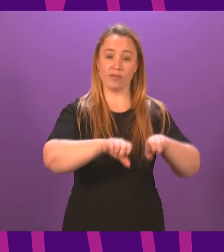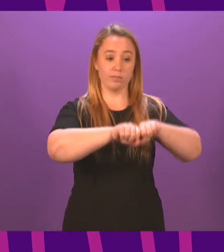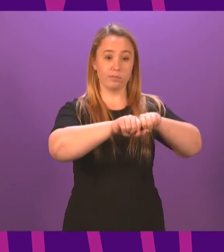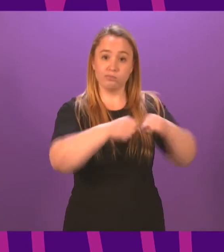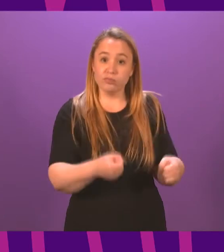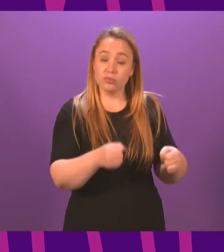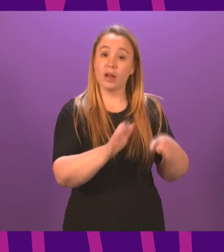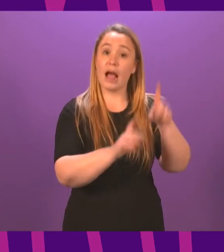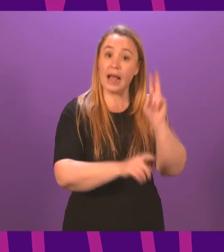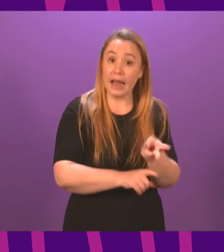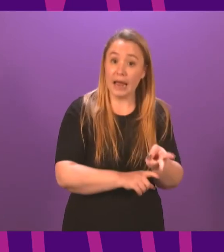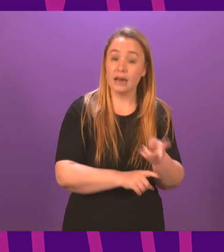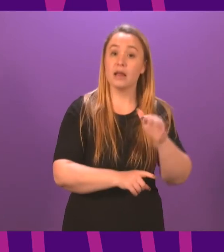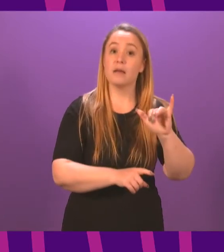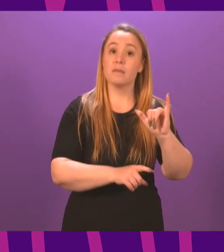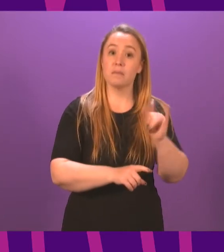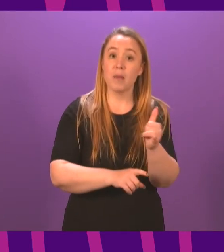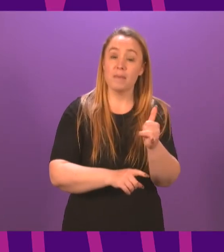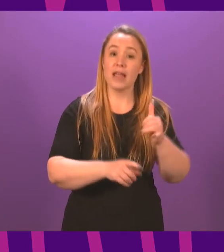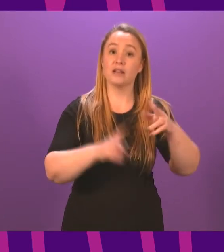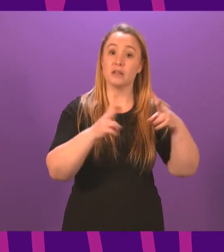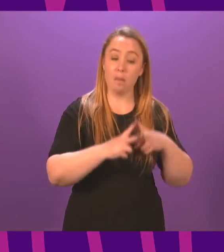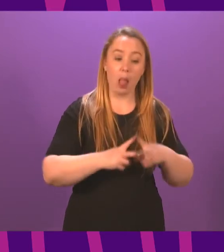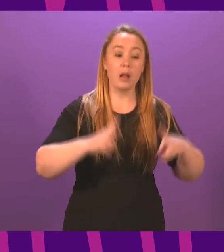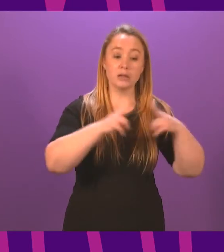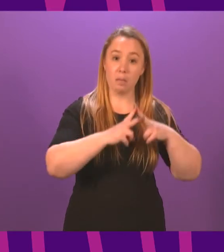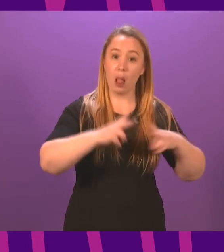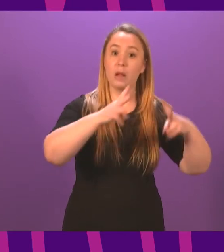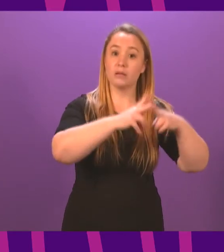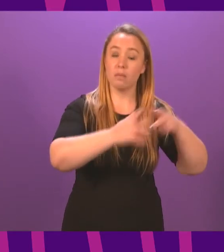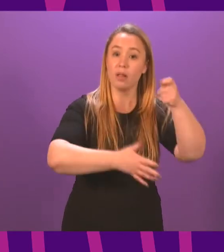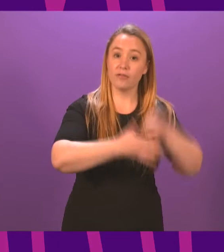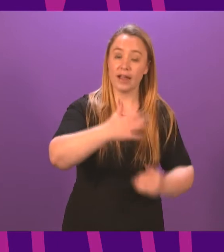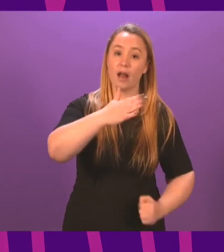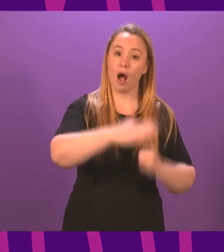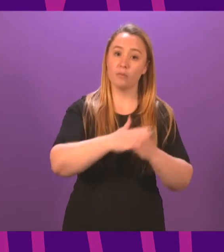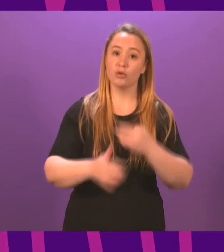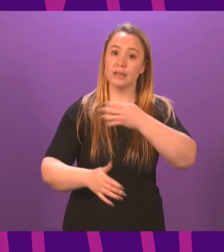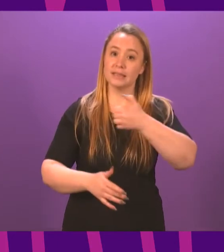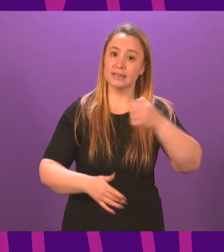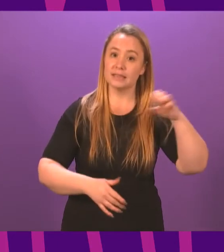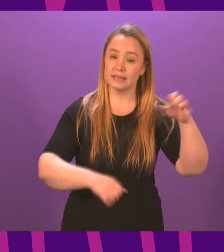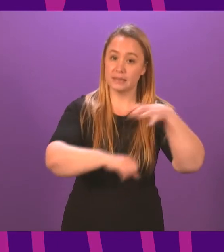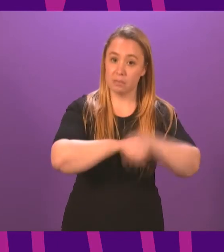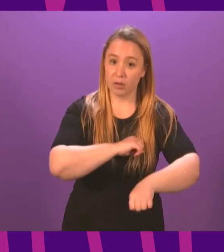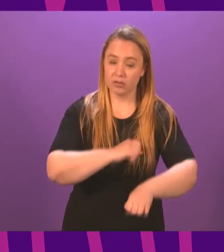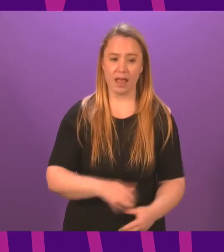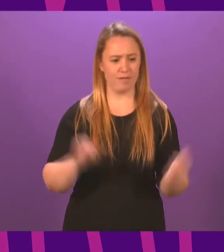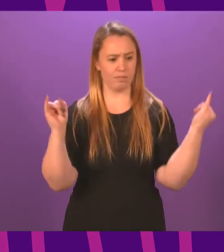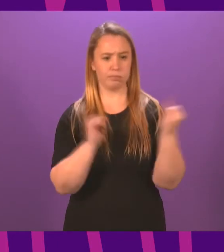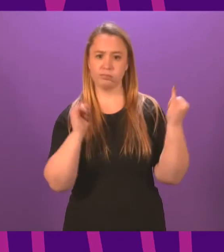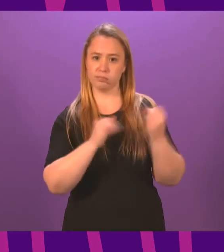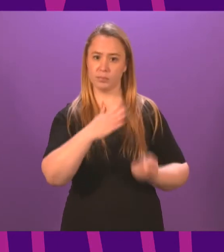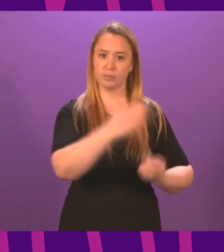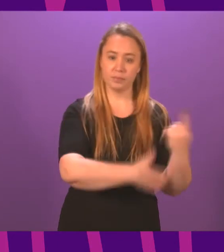double, up to a maximum of £960. And in serious cases, whatever they are, the criminal could be